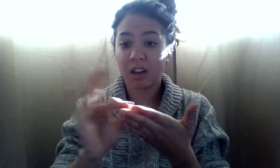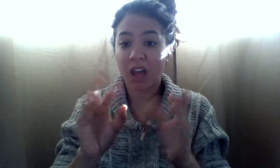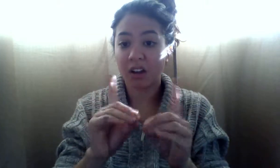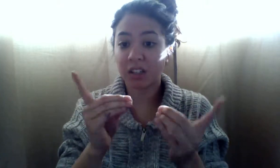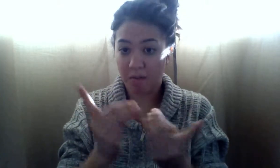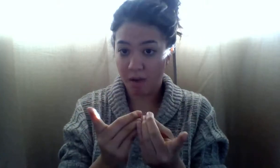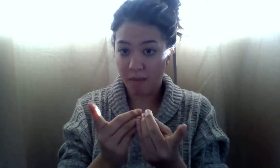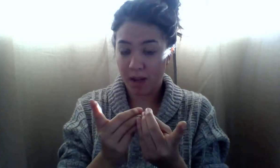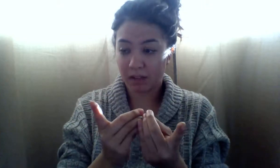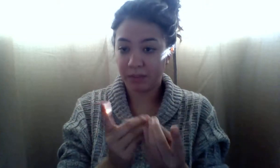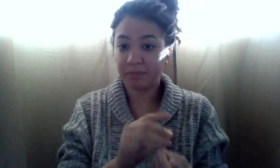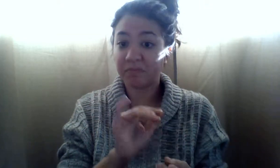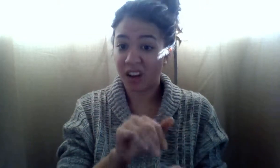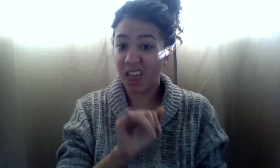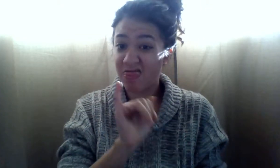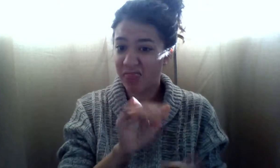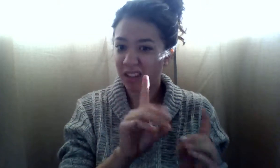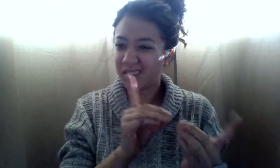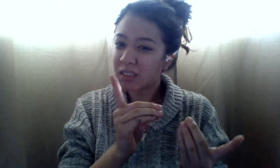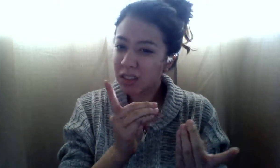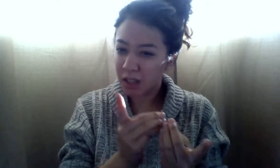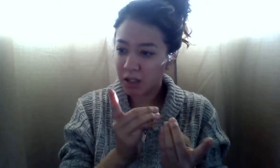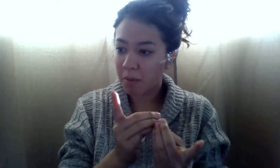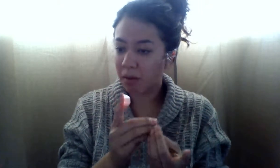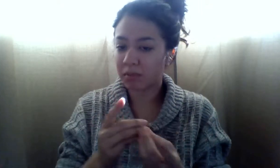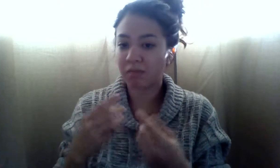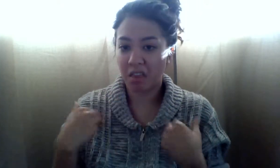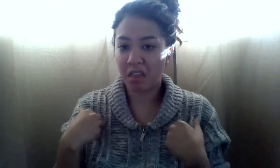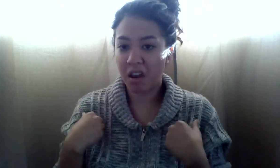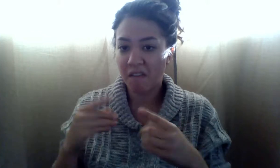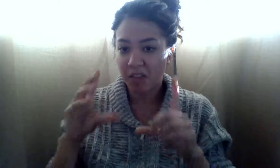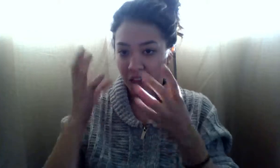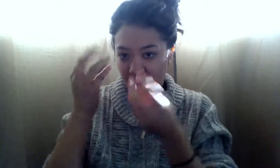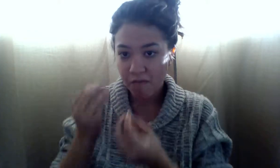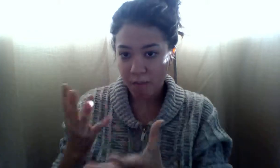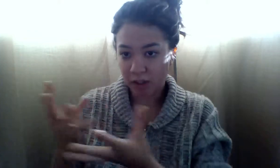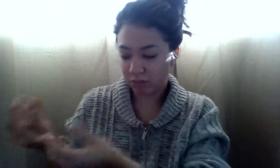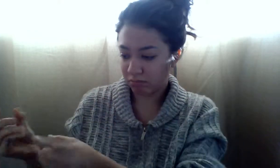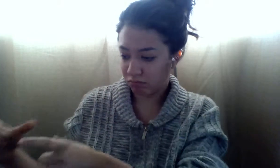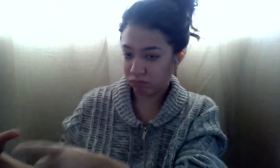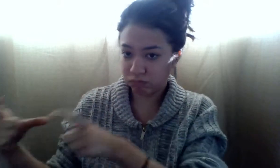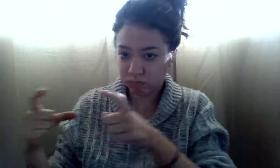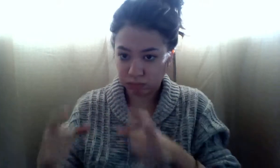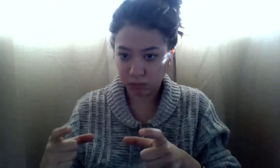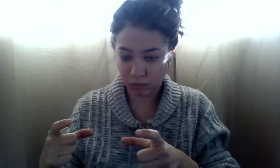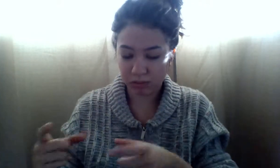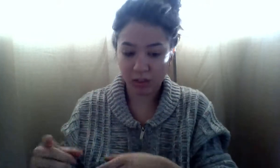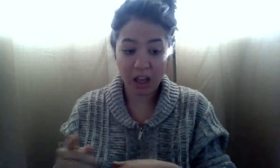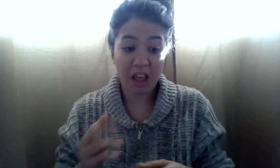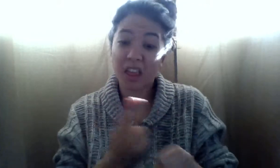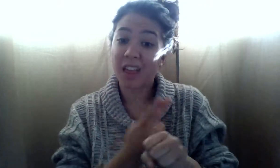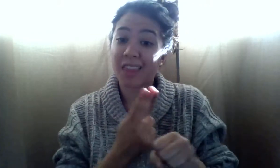pull up what they have on the computer. Typically nowadays they use computers. They will pull up a log of all of the employees that work there and